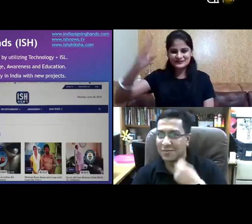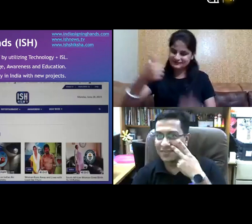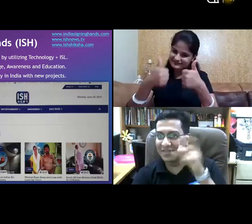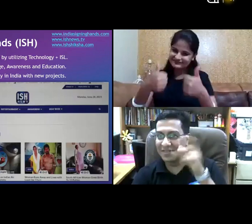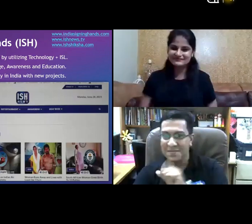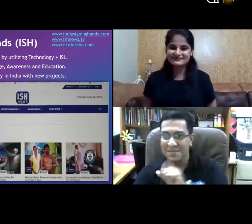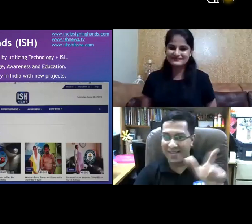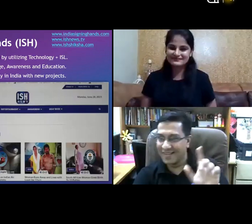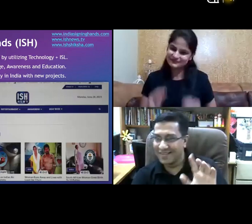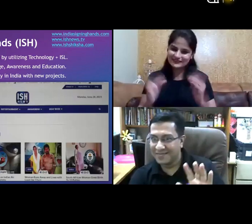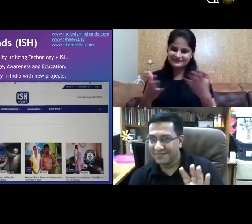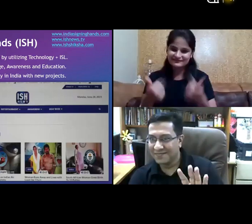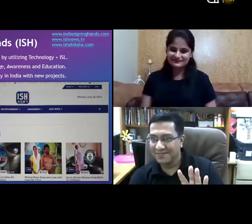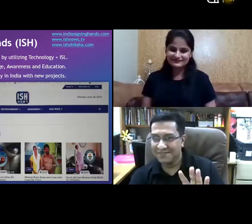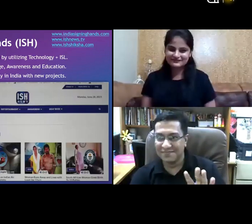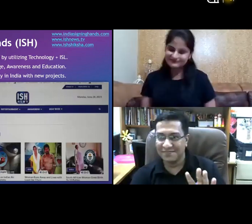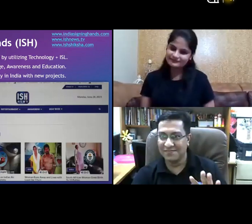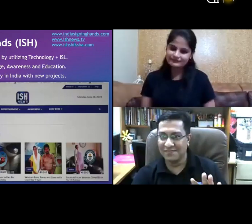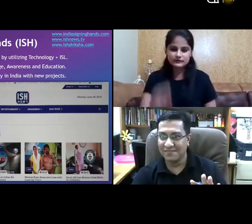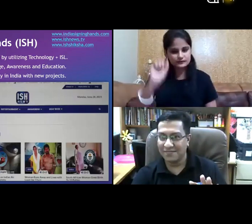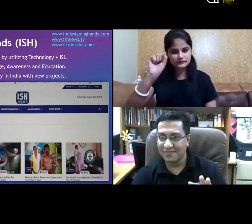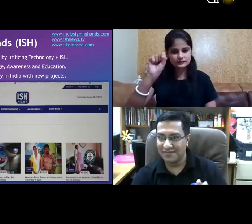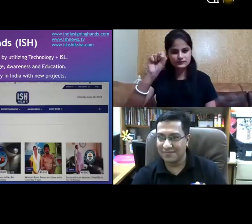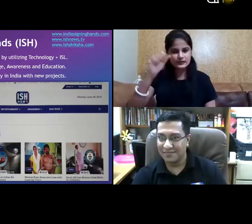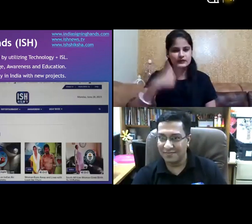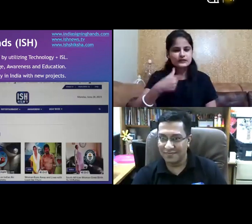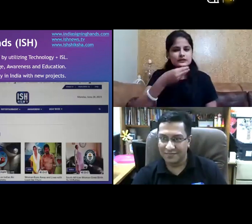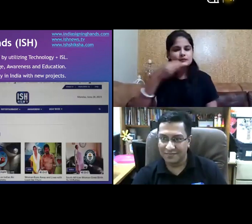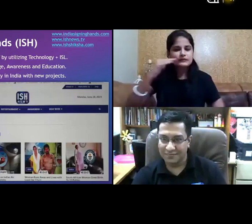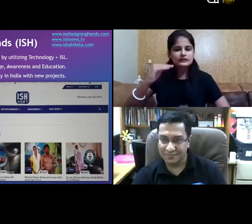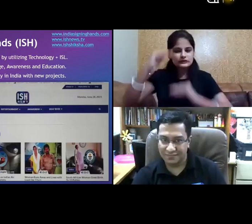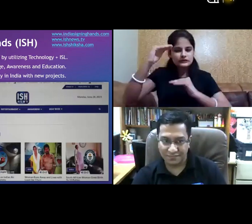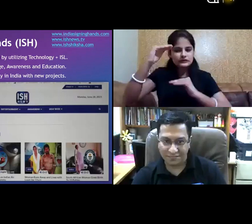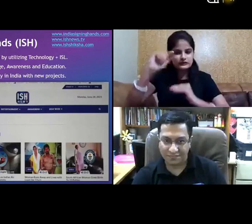Hi, hi. Hi. Let me see everyone. Yeah.